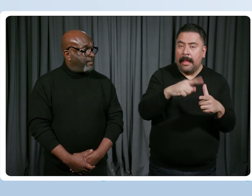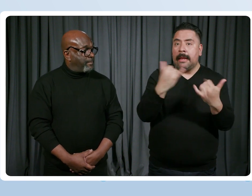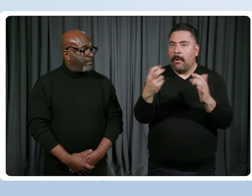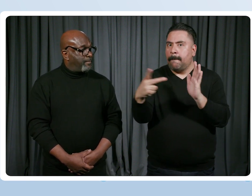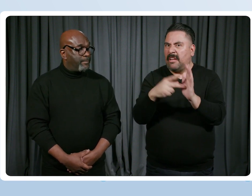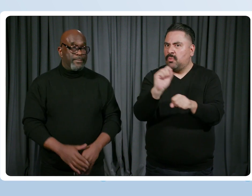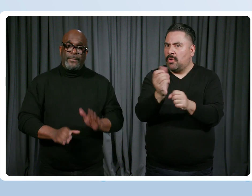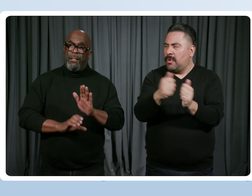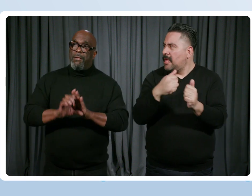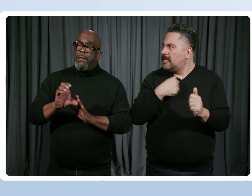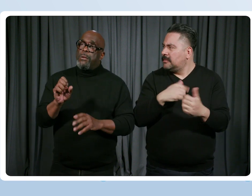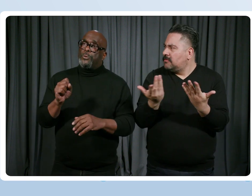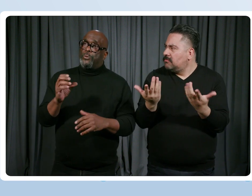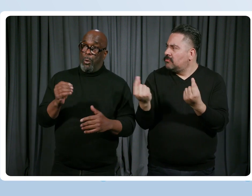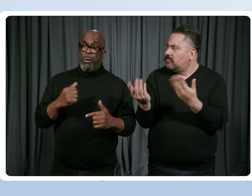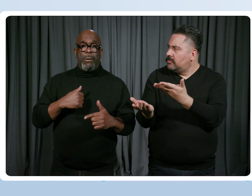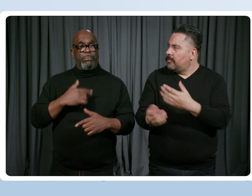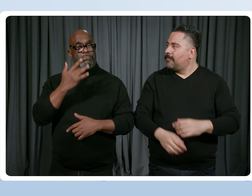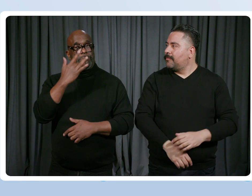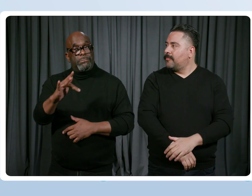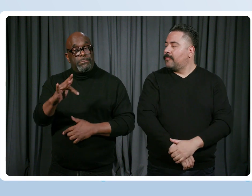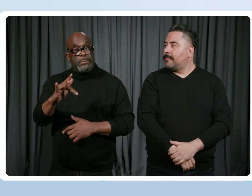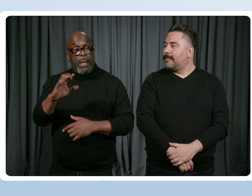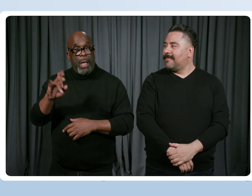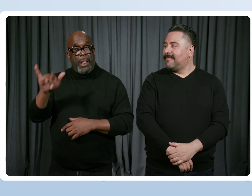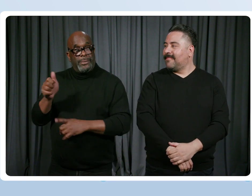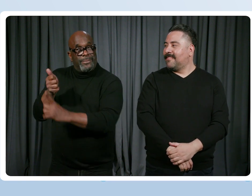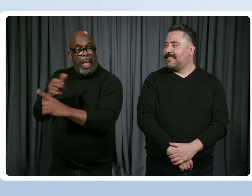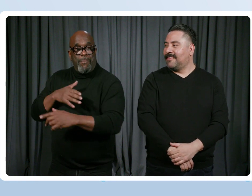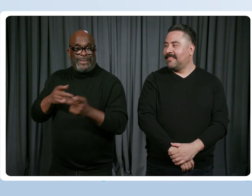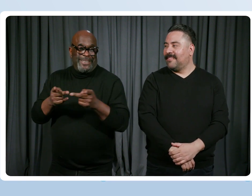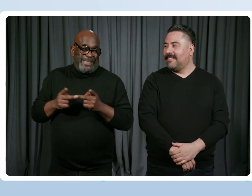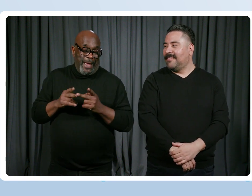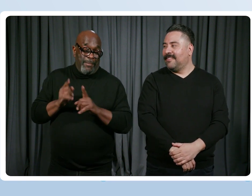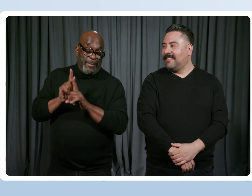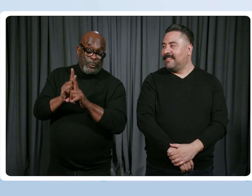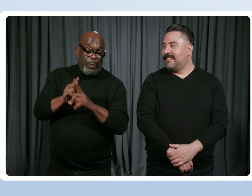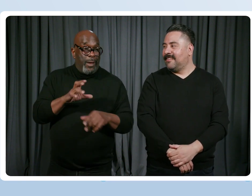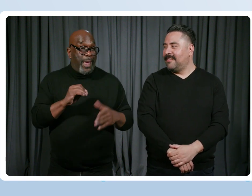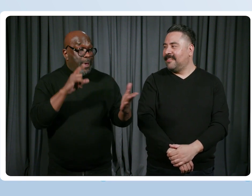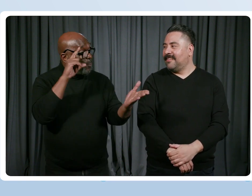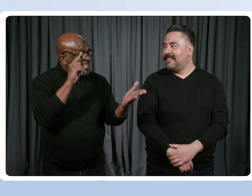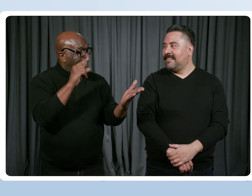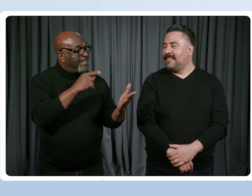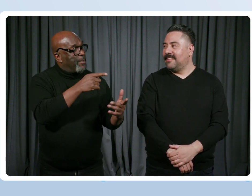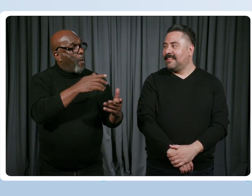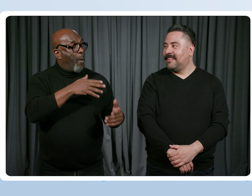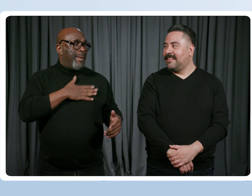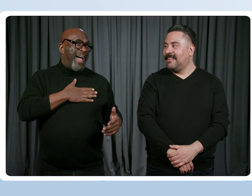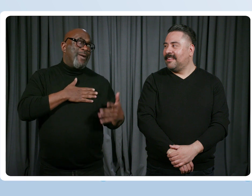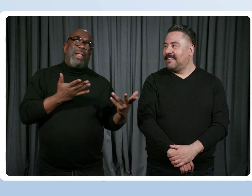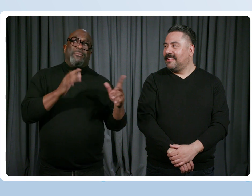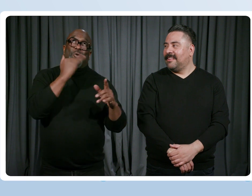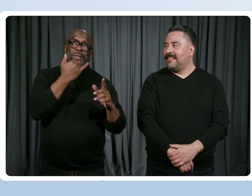to us? So I was fortunate to have Molly be my site mentor and Christina McLean be my, I think I